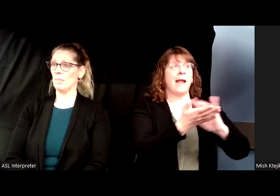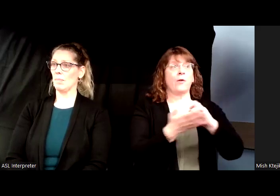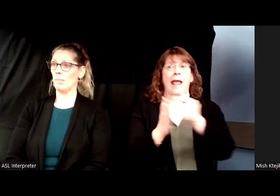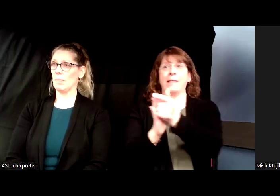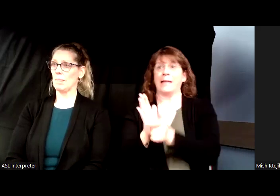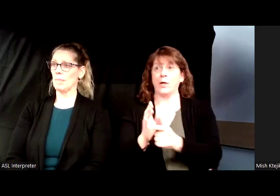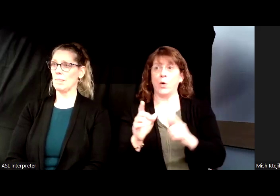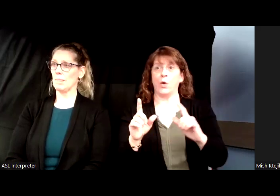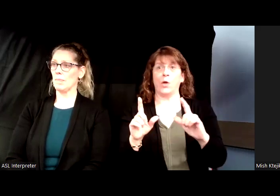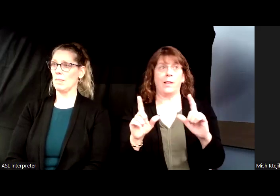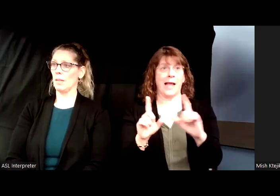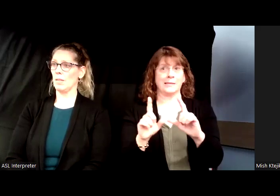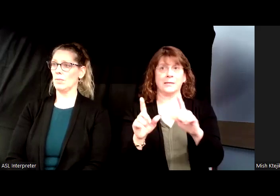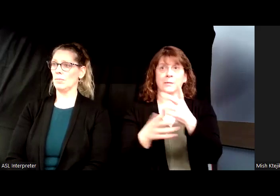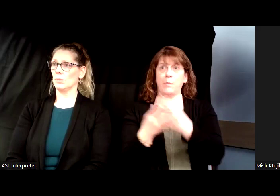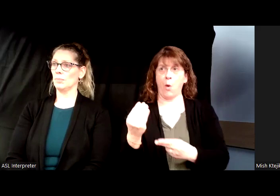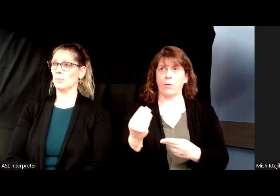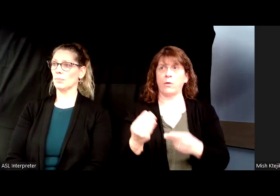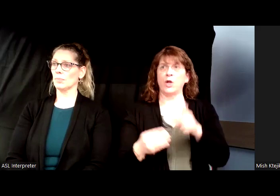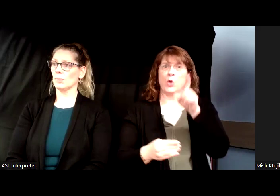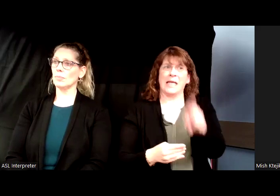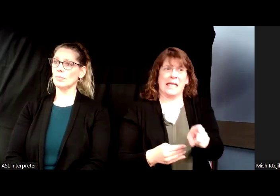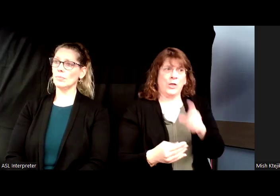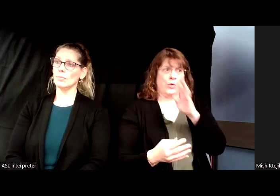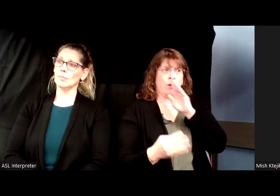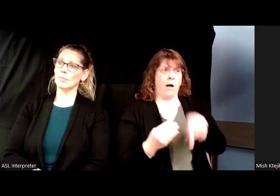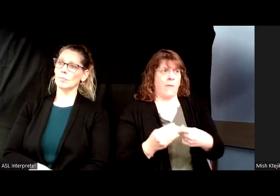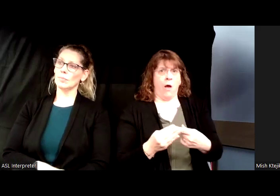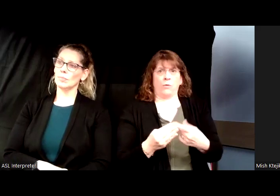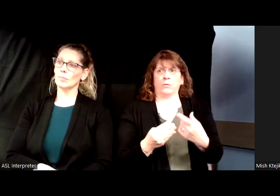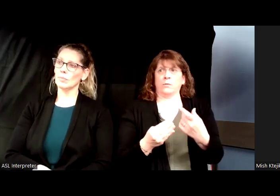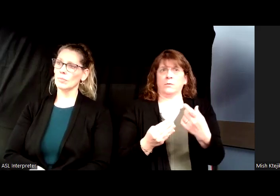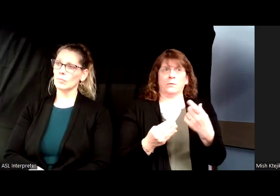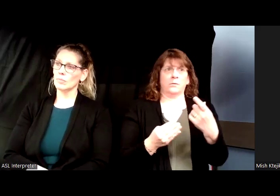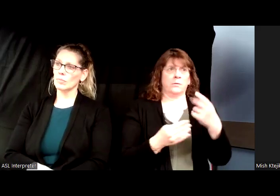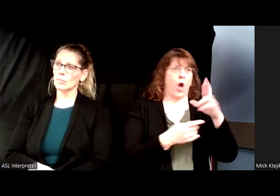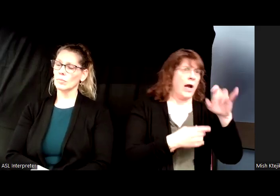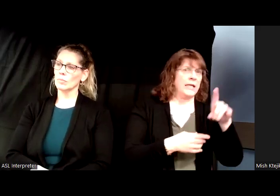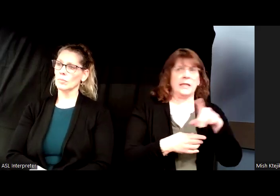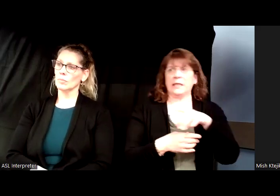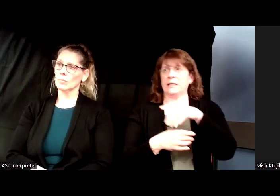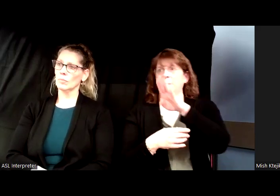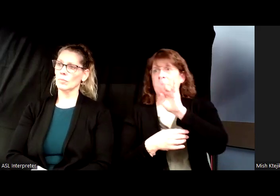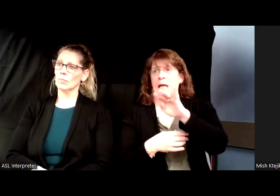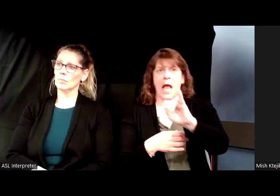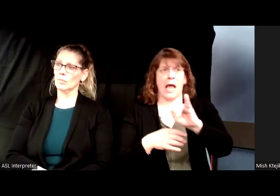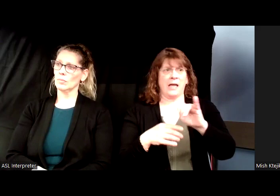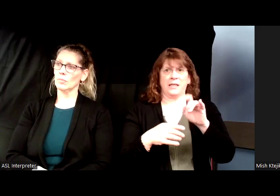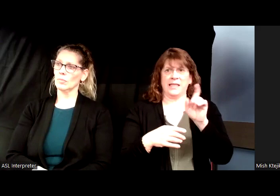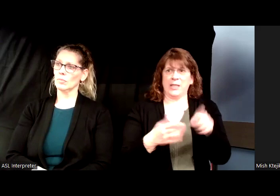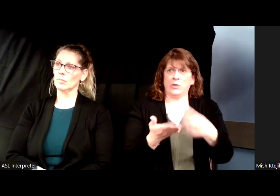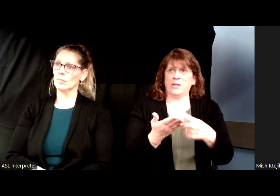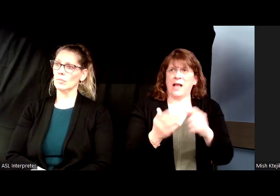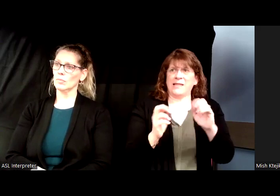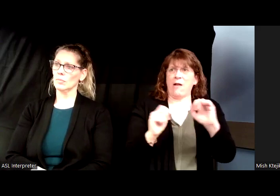But for medical and legal license, both of those, you need to talk about